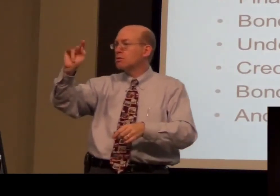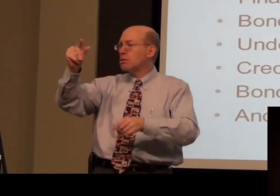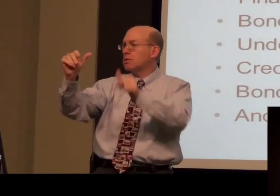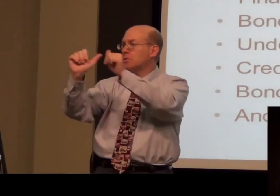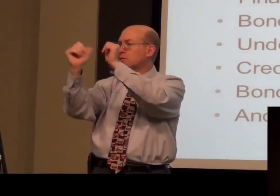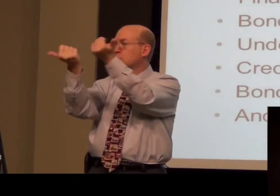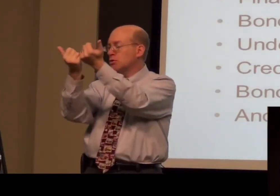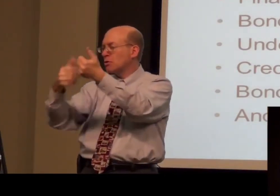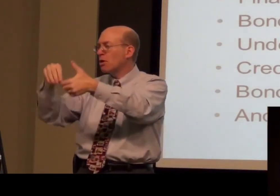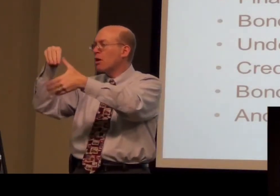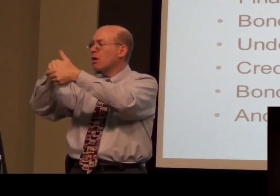organization.